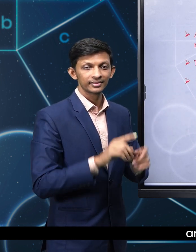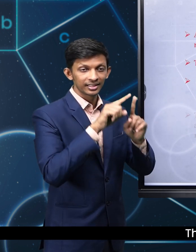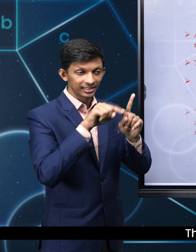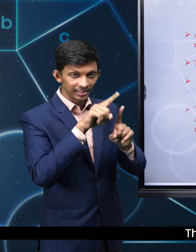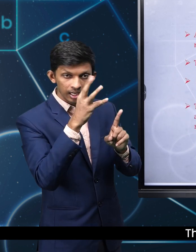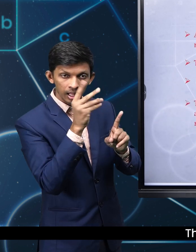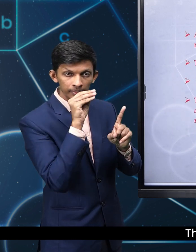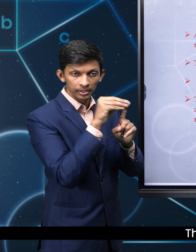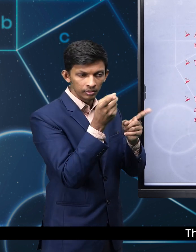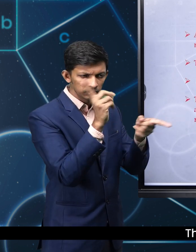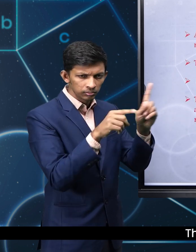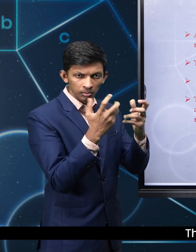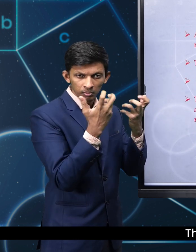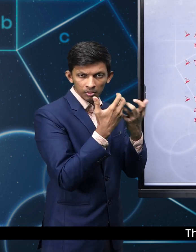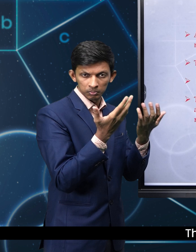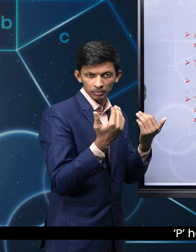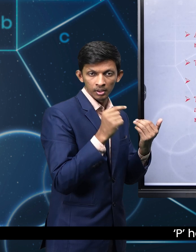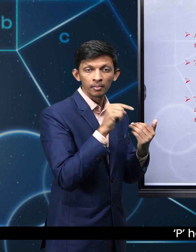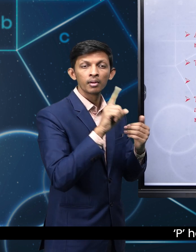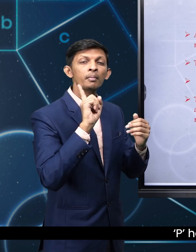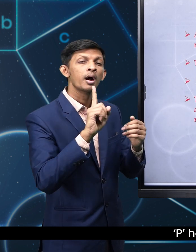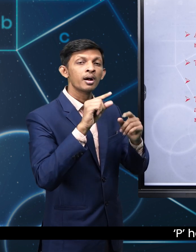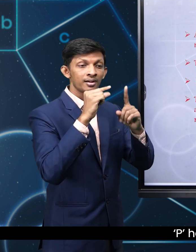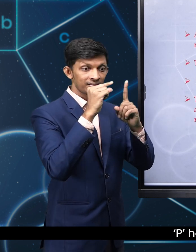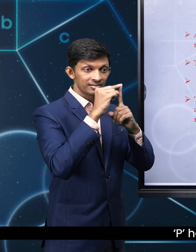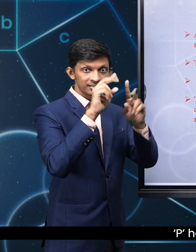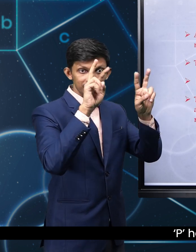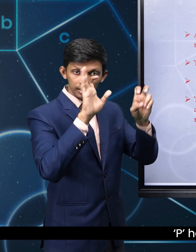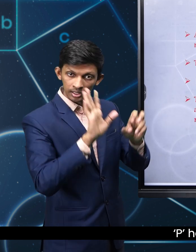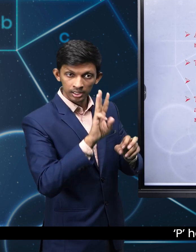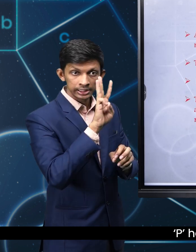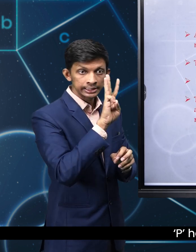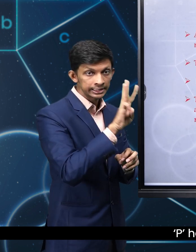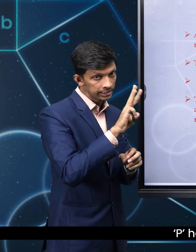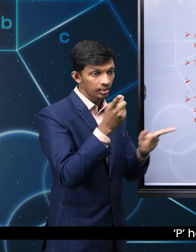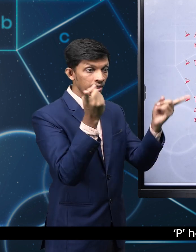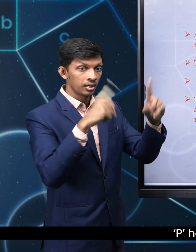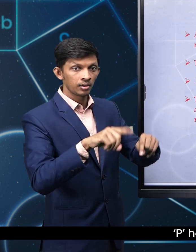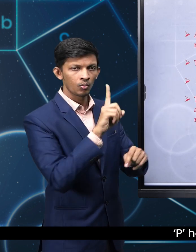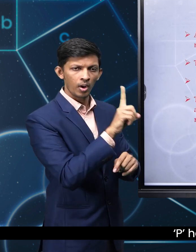The square of a prime number p has at least 3 divisors, 1, p and p